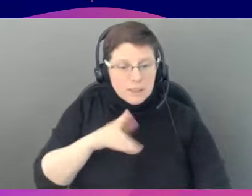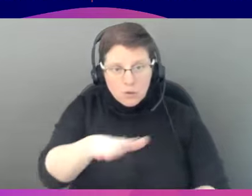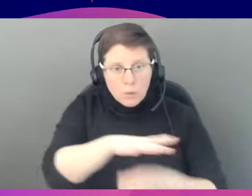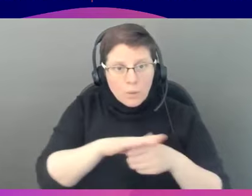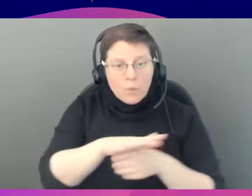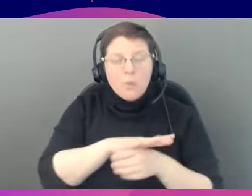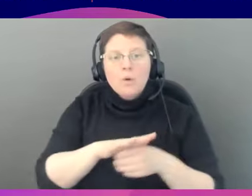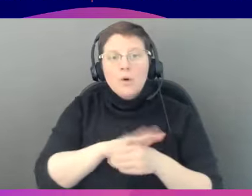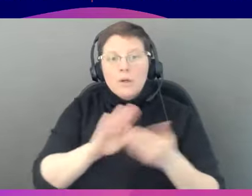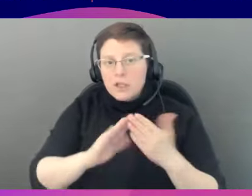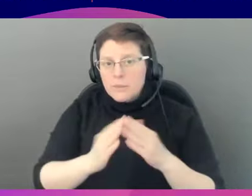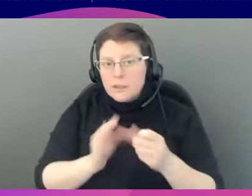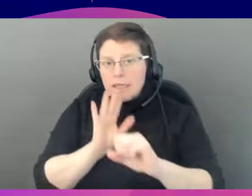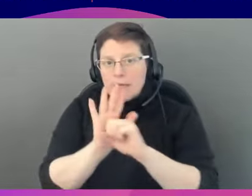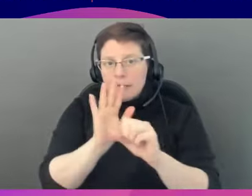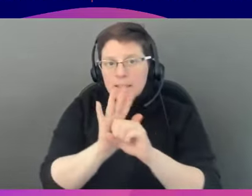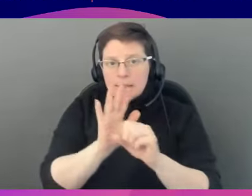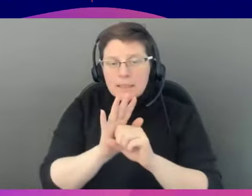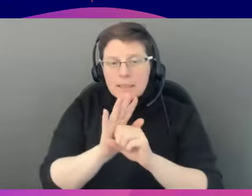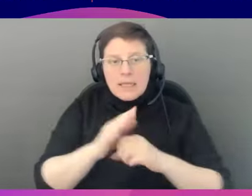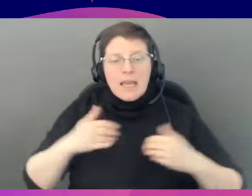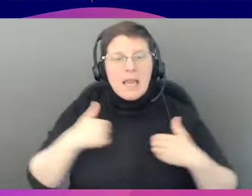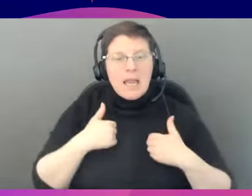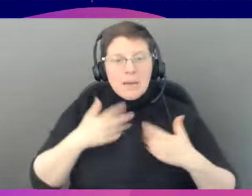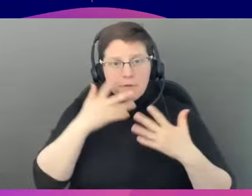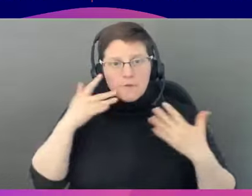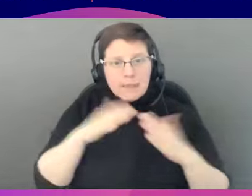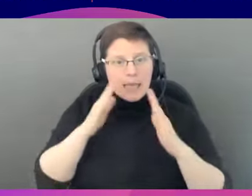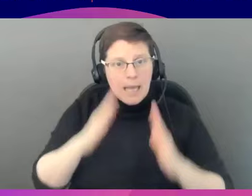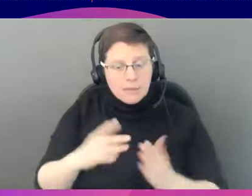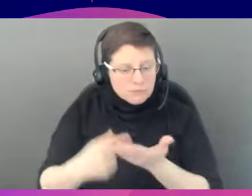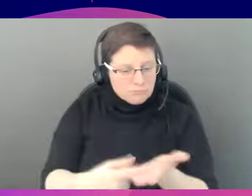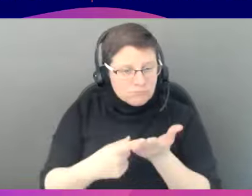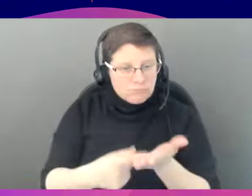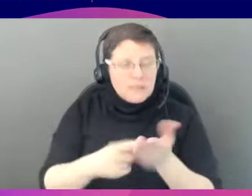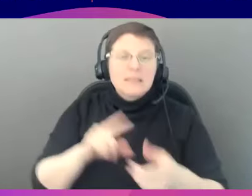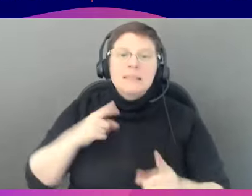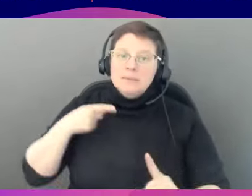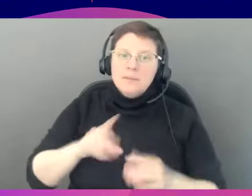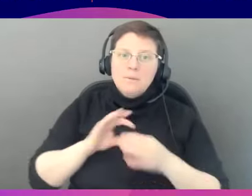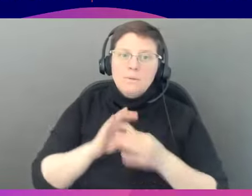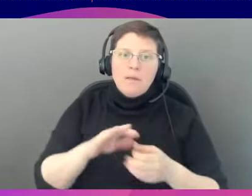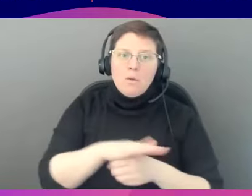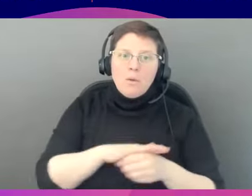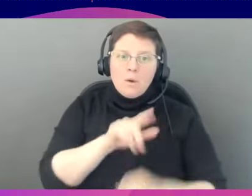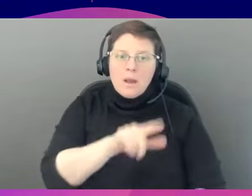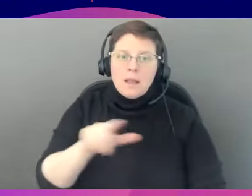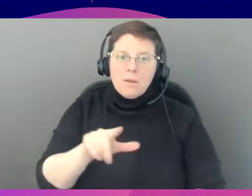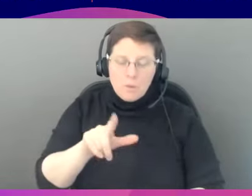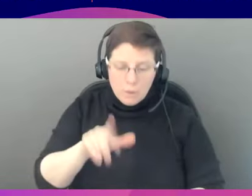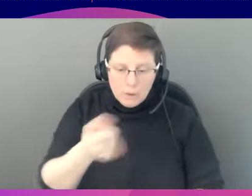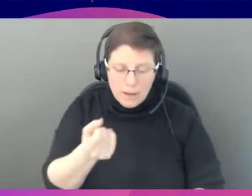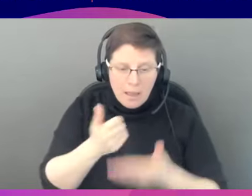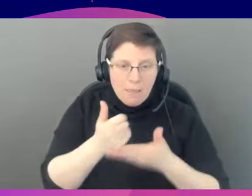and community advocacy regarding animal-friendly housing, particularly with local landlords, to support survivors and